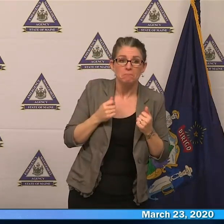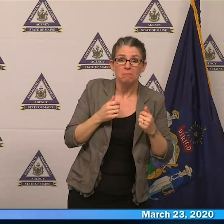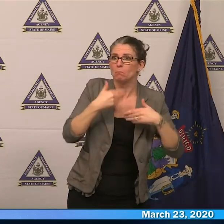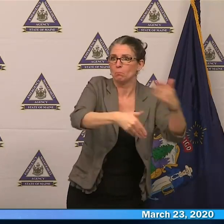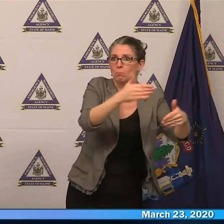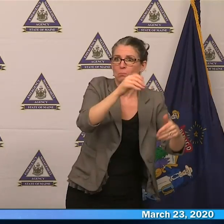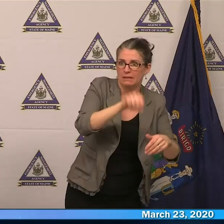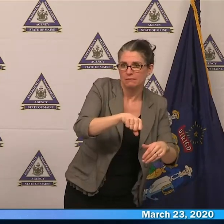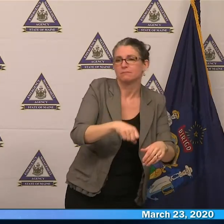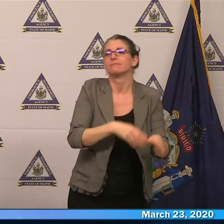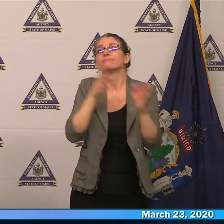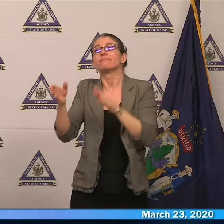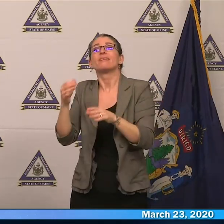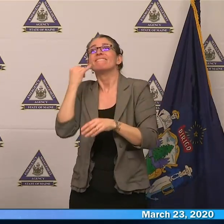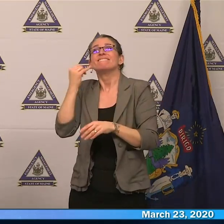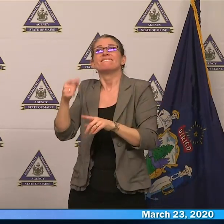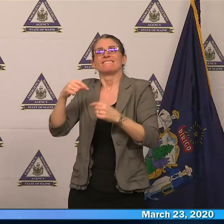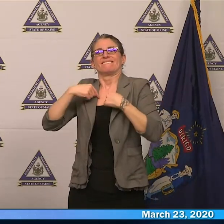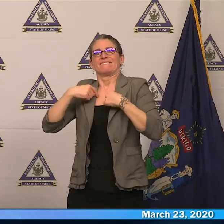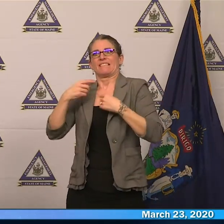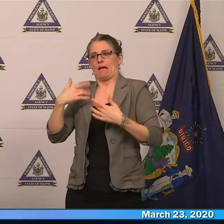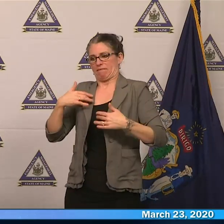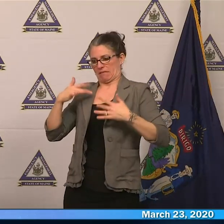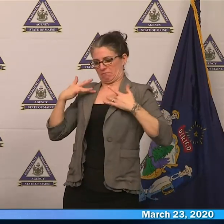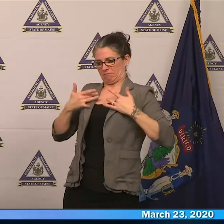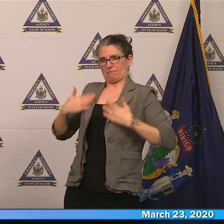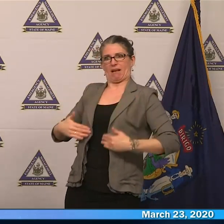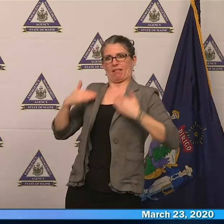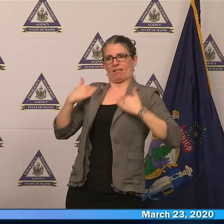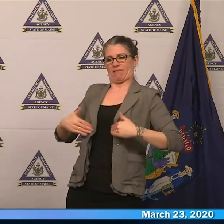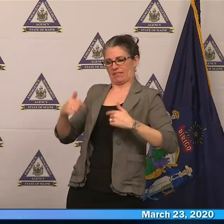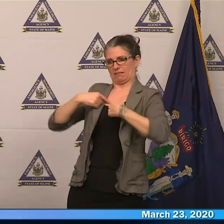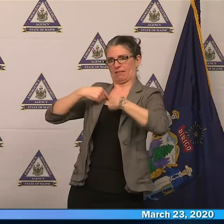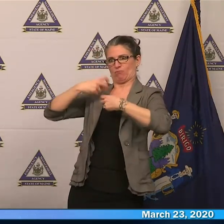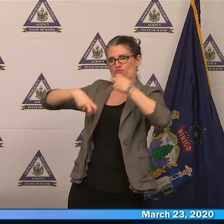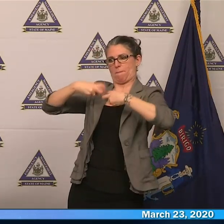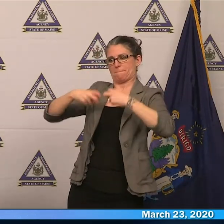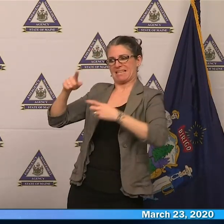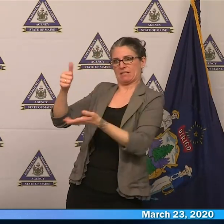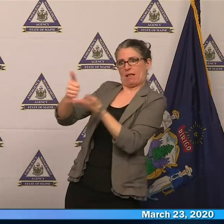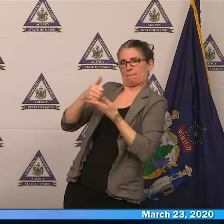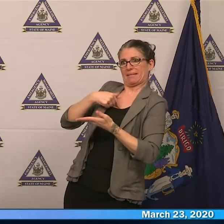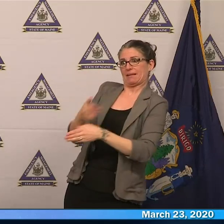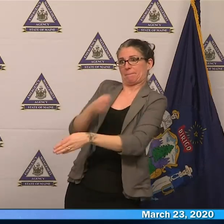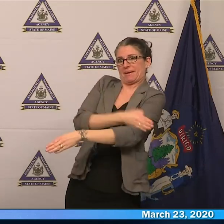about individuals who are just within the state of Maine traveling to other parts of the state?